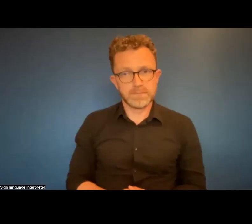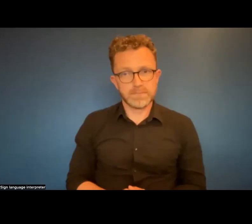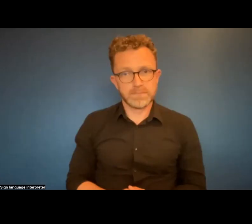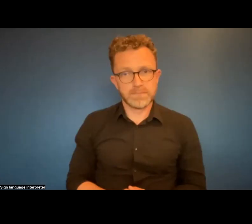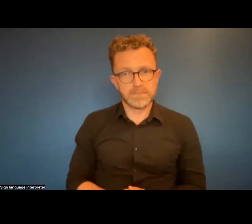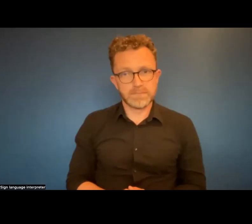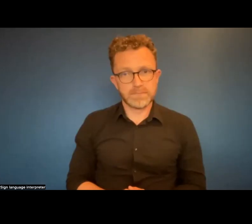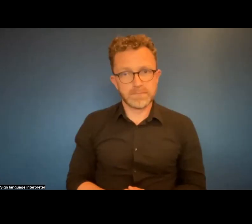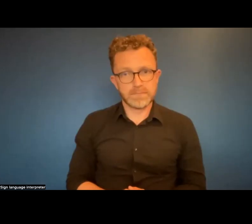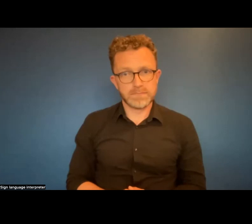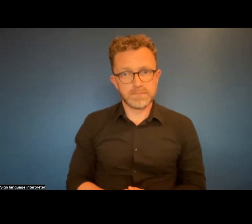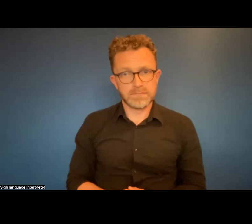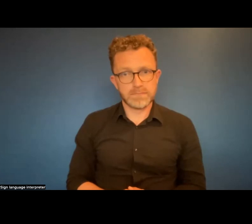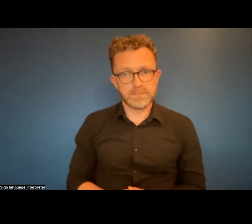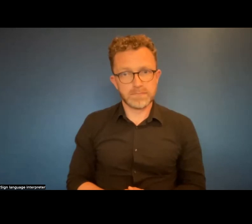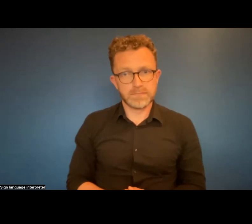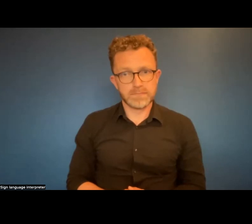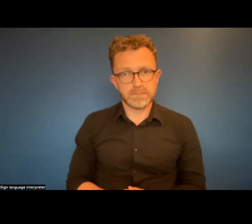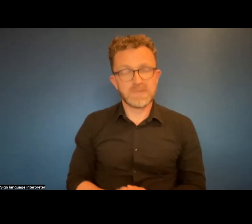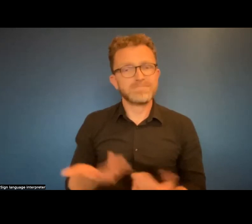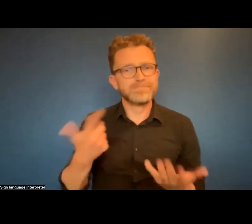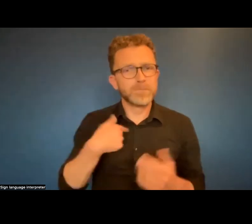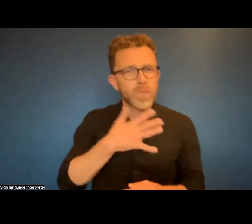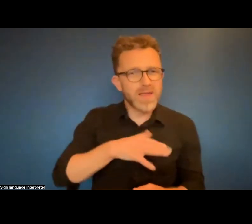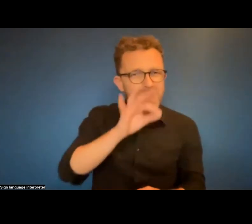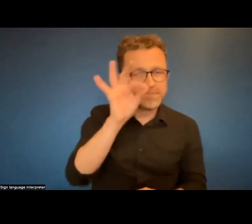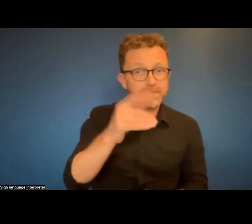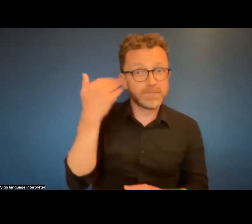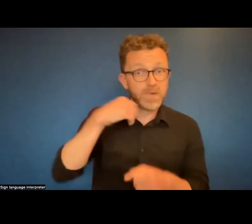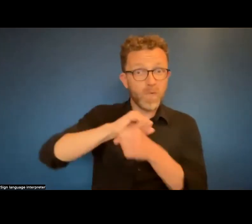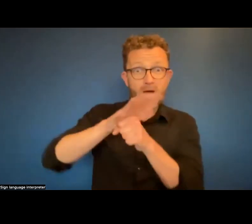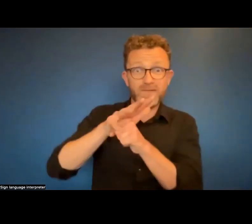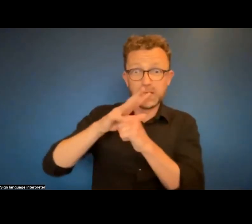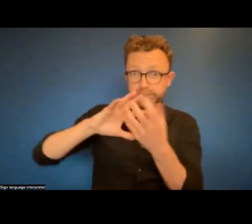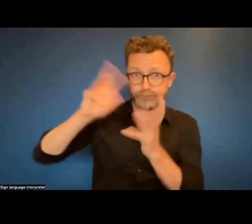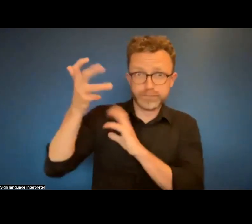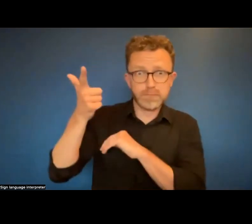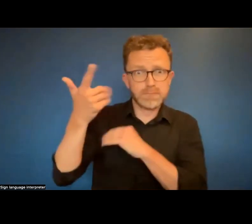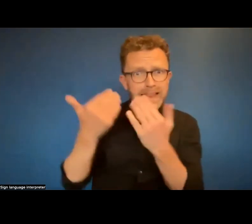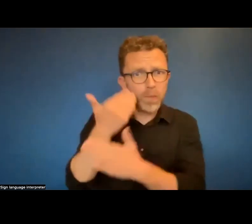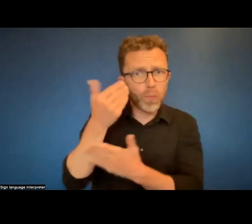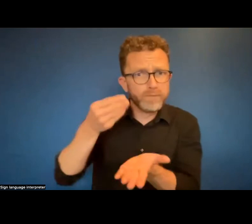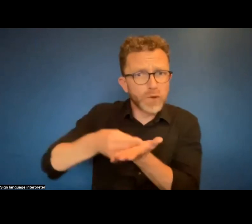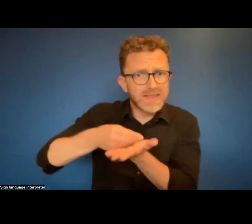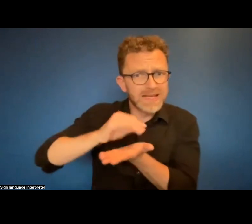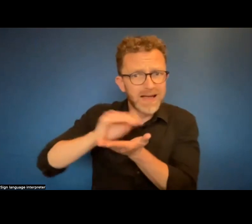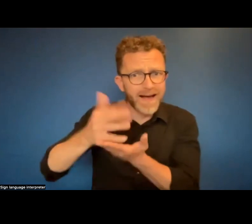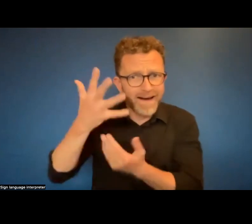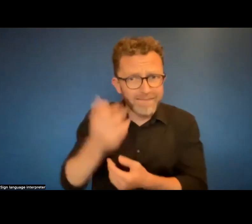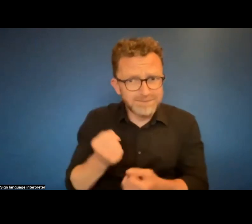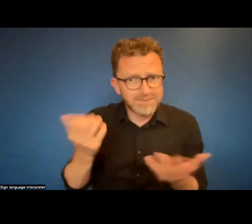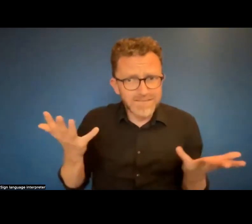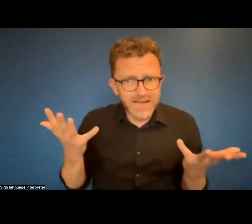Unfortunately, I think that Katrine had to leave us, if I'm not mistaken. Oh, I'm sorry to hear